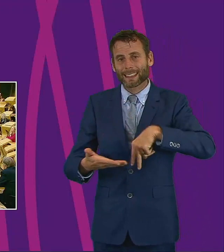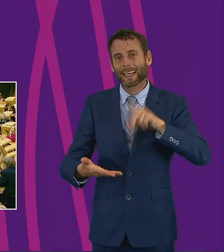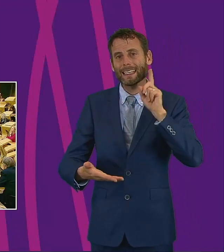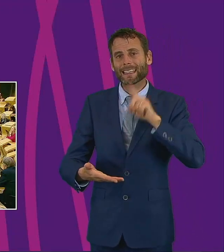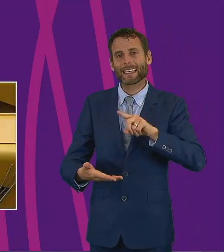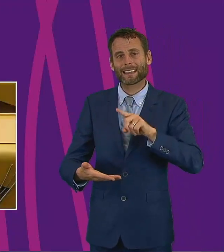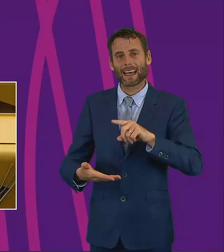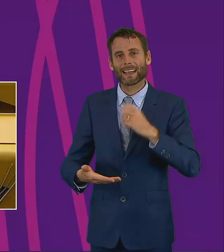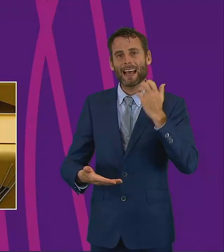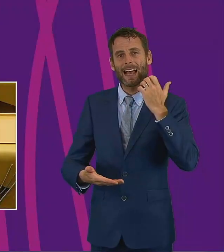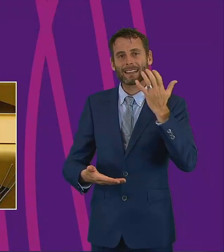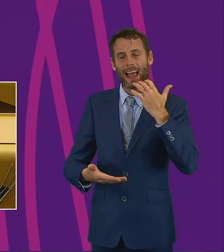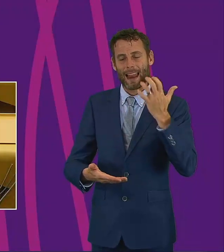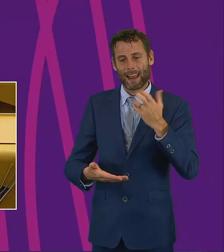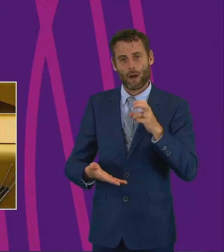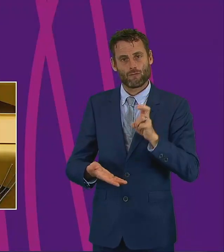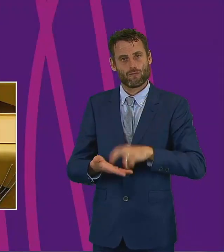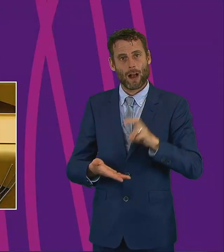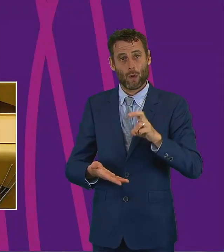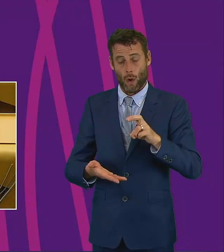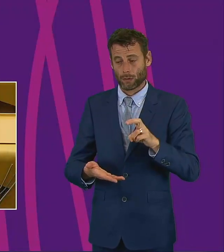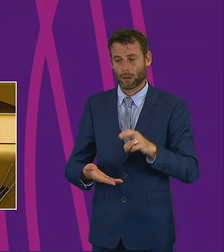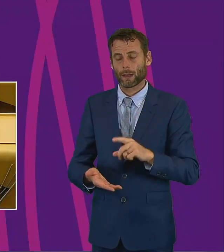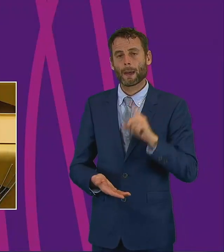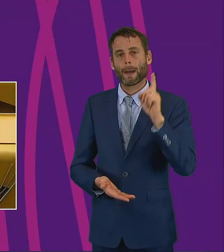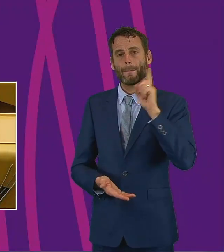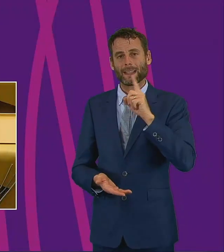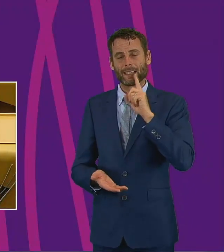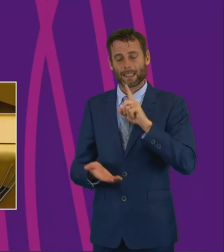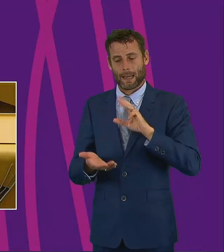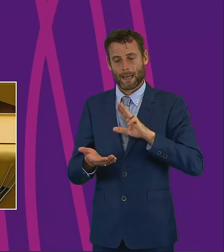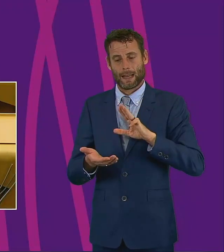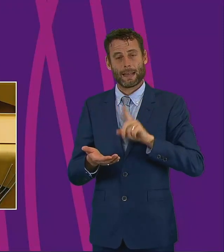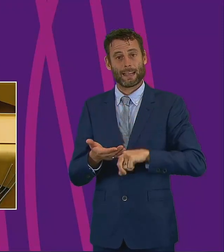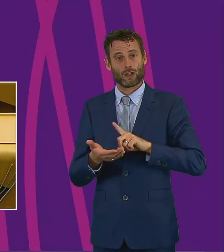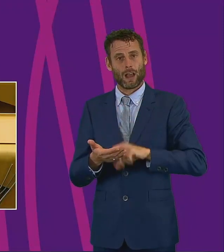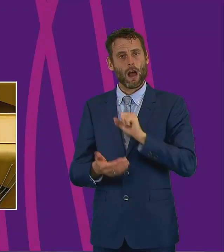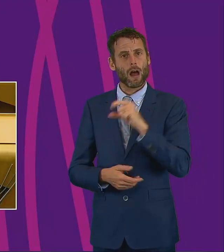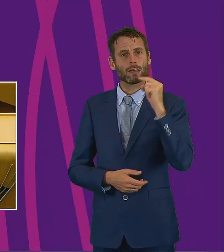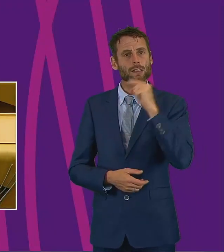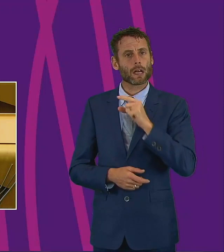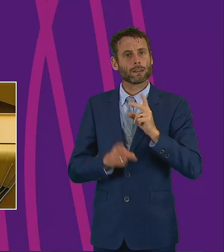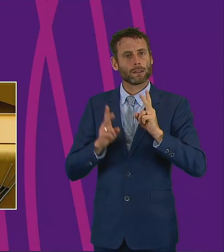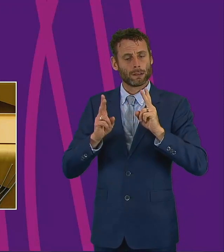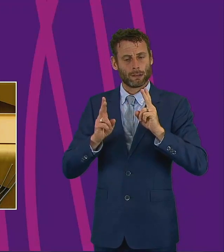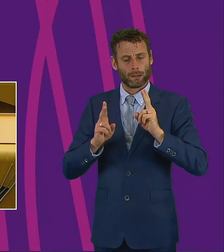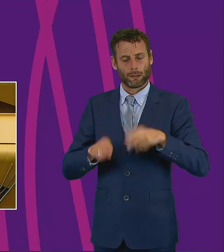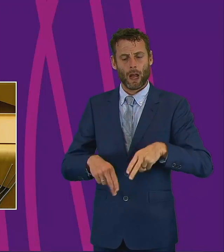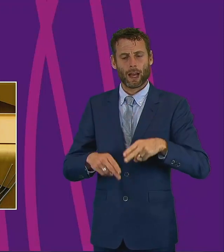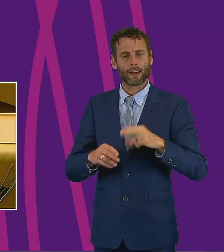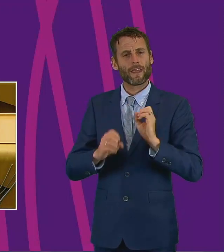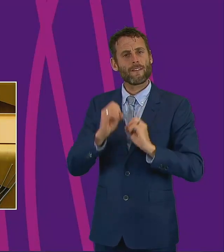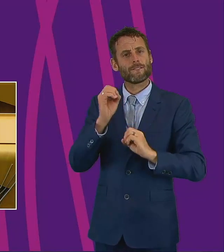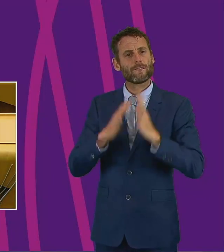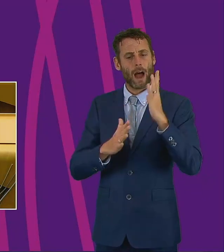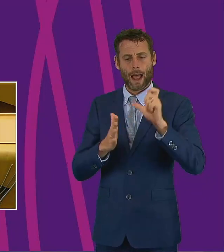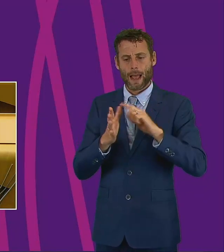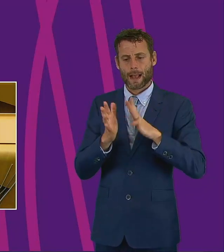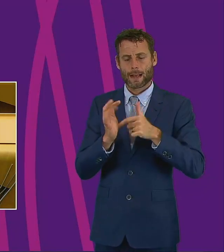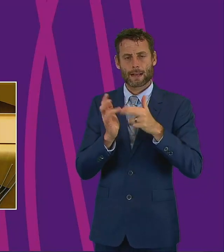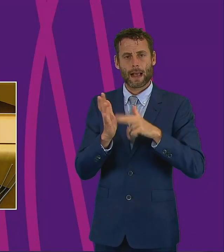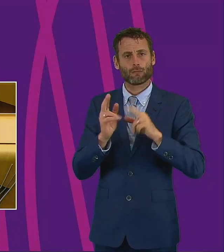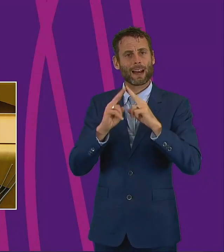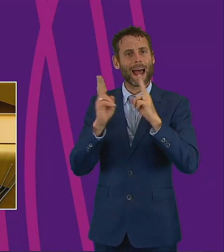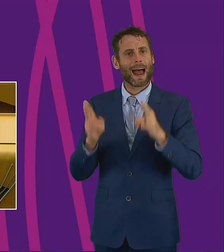the heartfelt plea of Mrs Midgley, who lost her son Simon in the devastating fire at Cameron House. She's written to the First